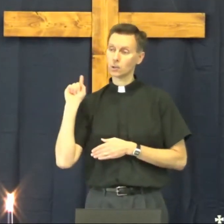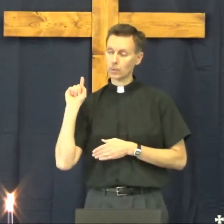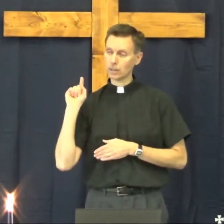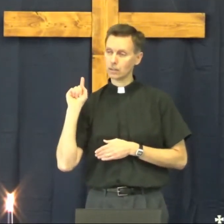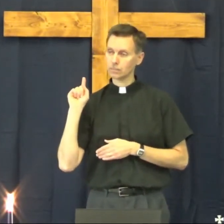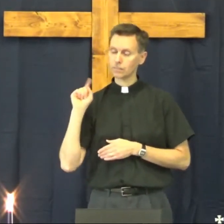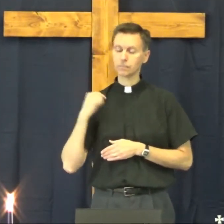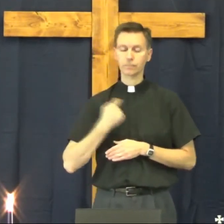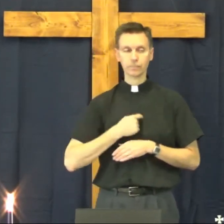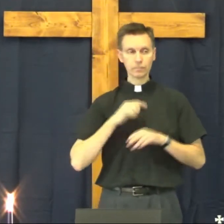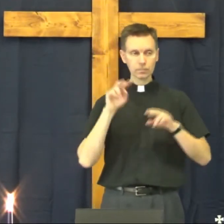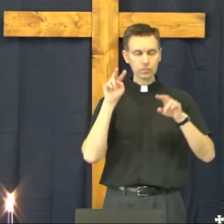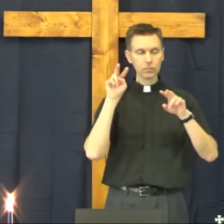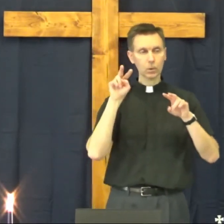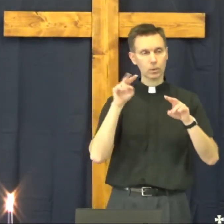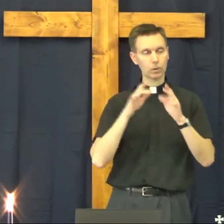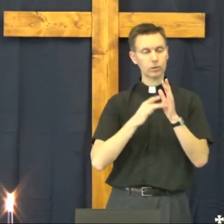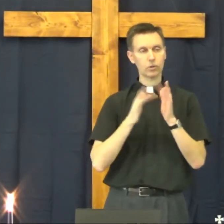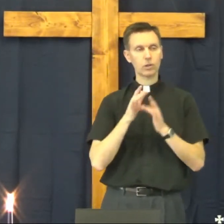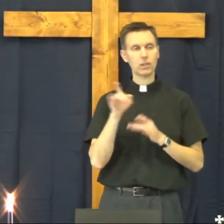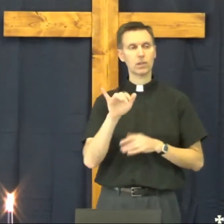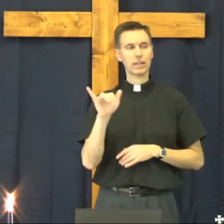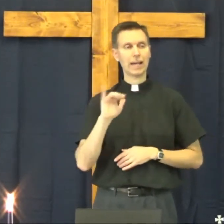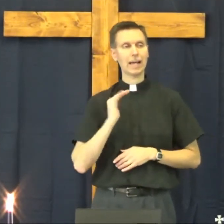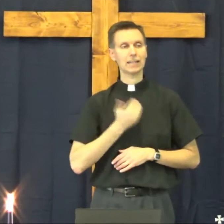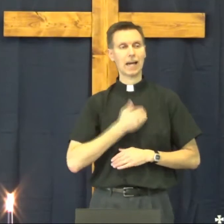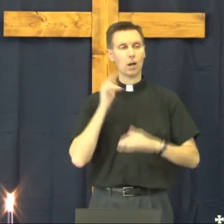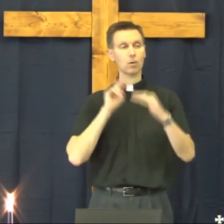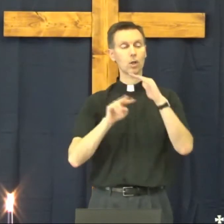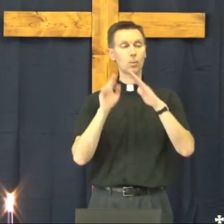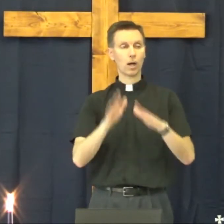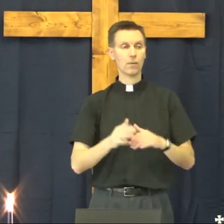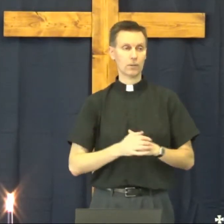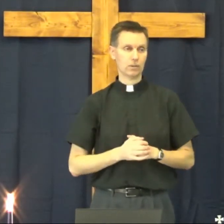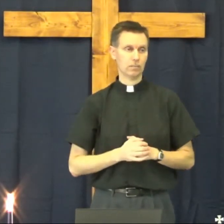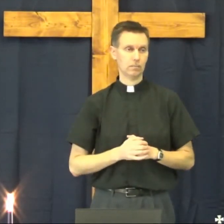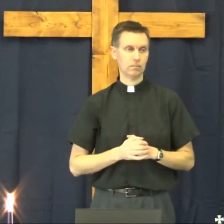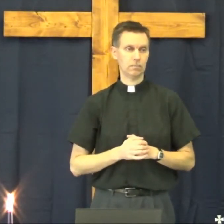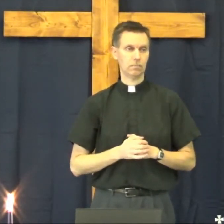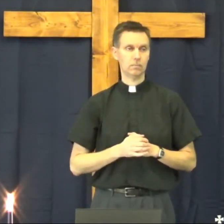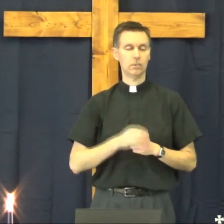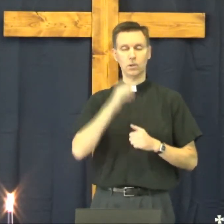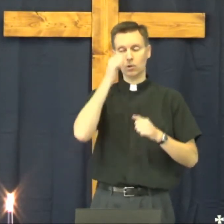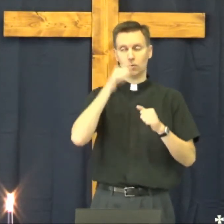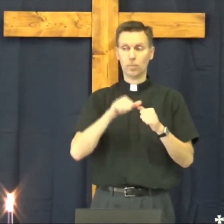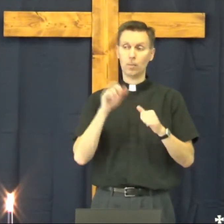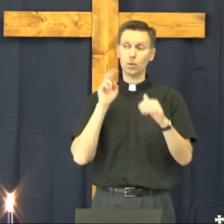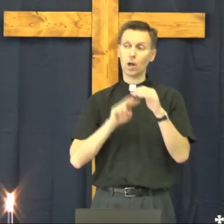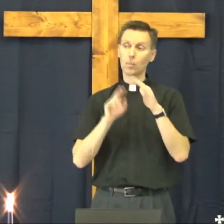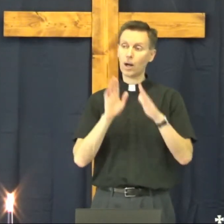week, we looked at Jesus as our prophet. Remember, a